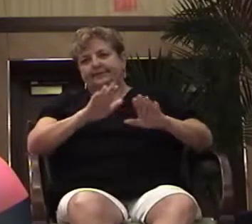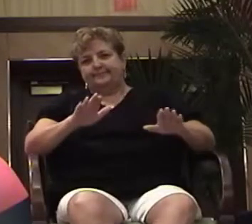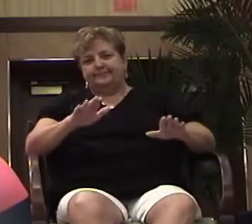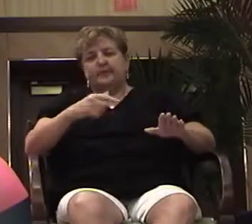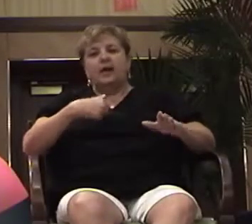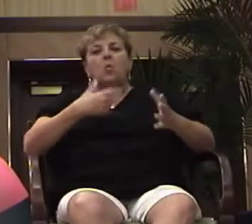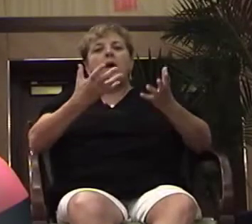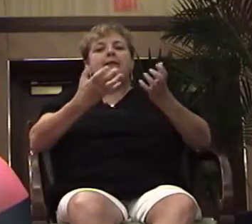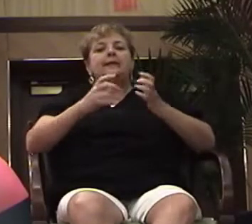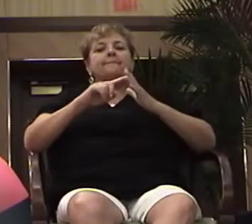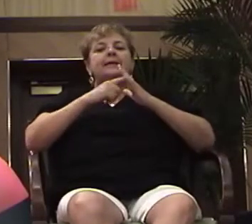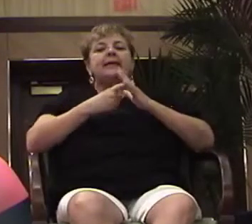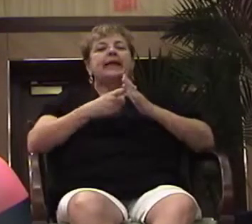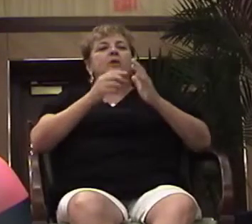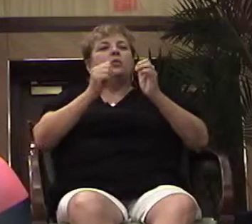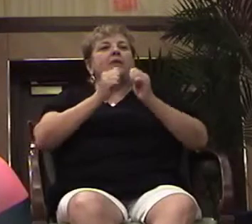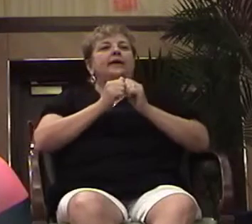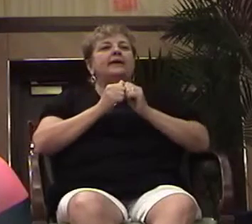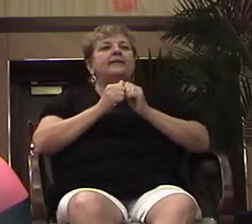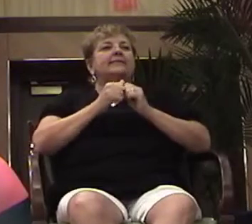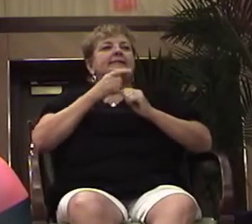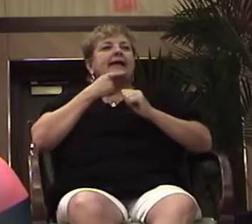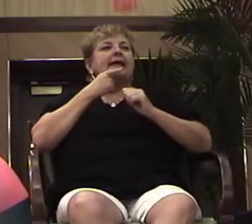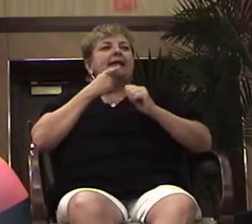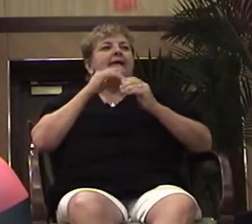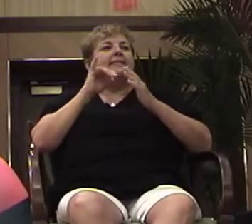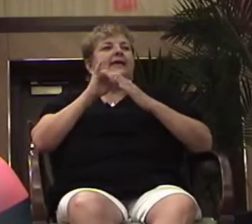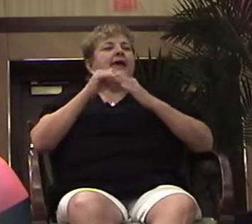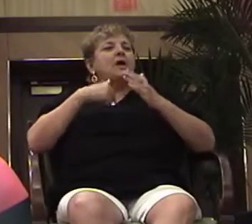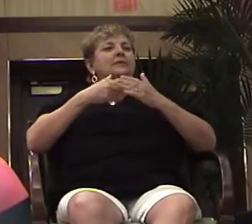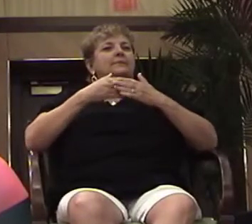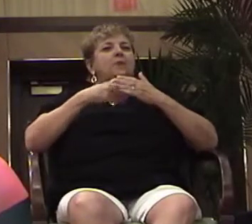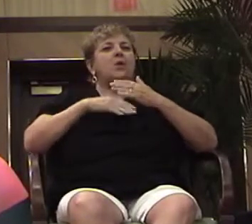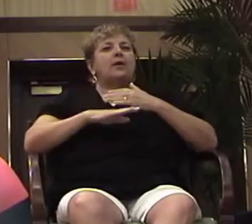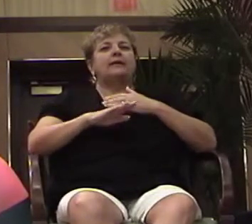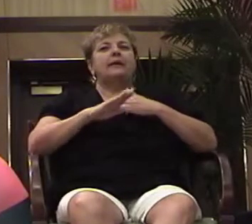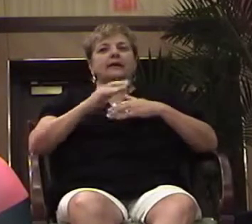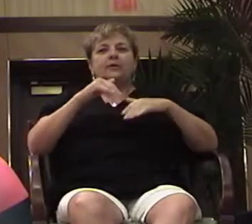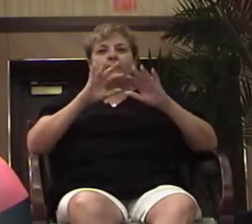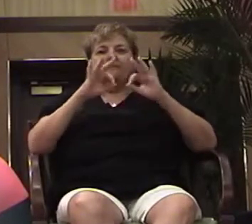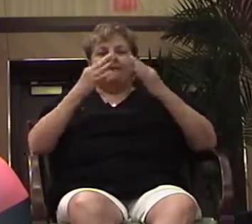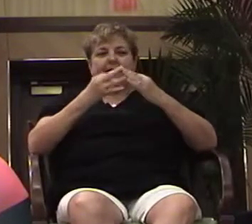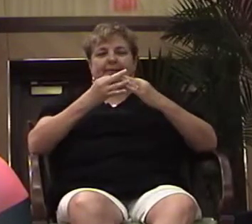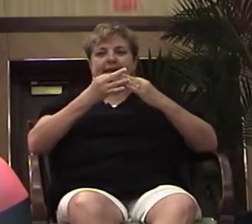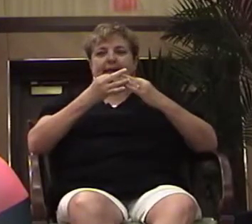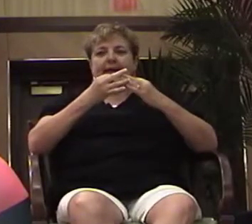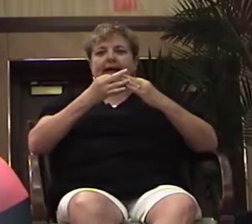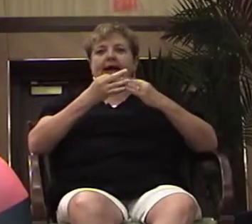saying that I was born into an Irish Catholic family that